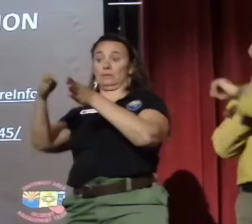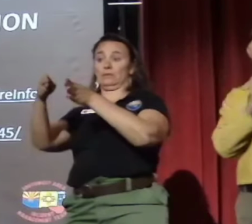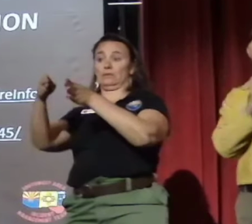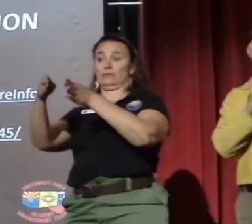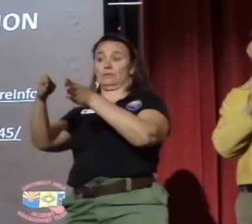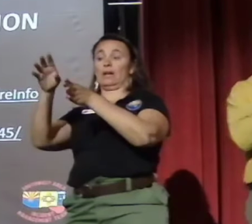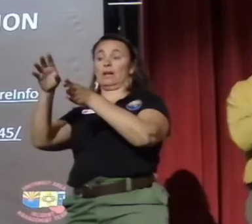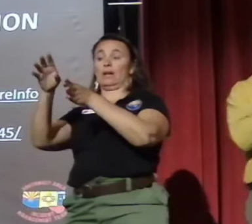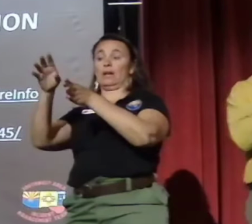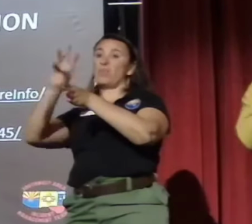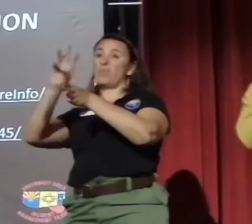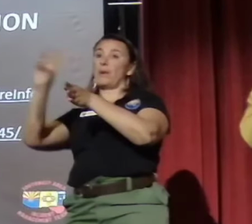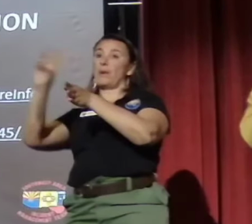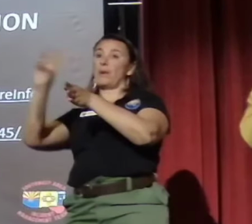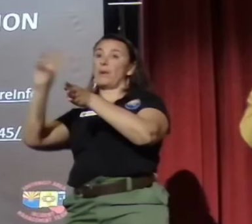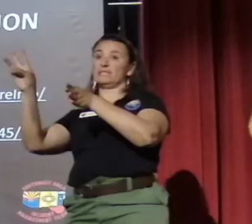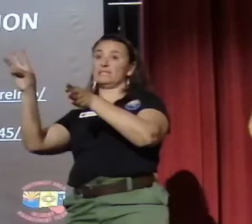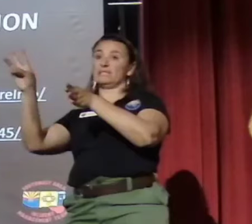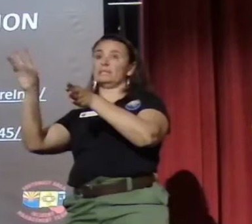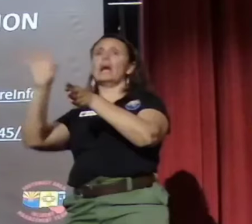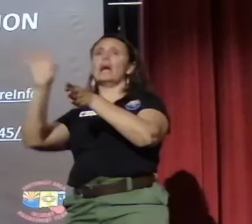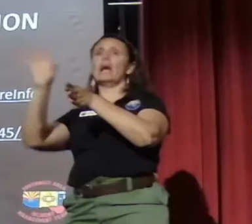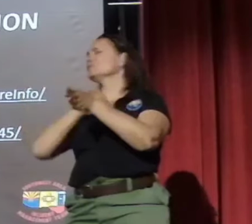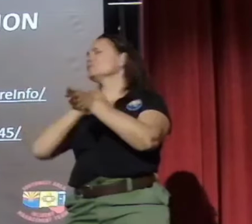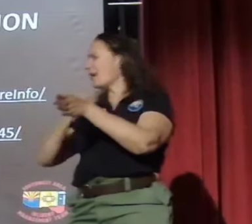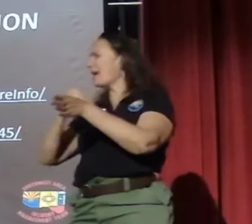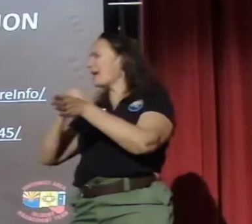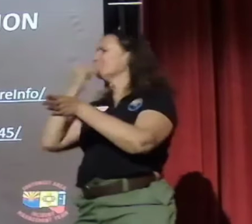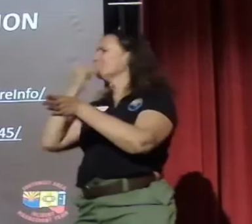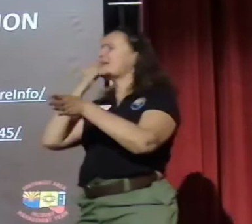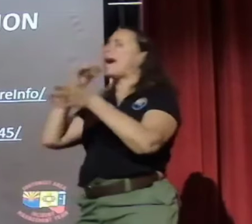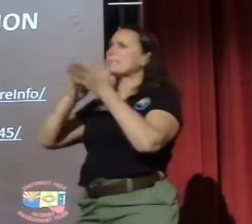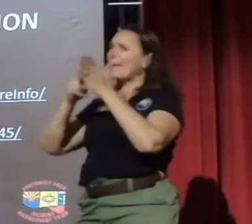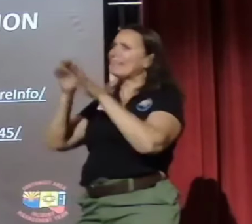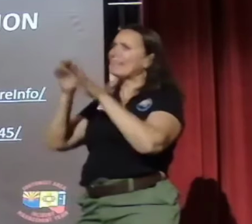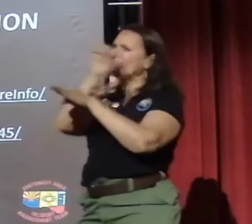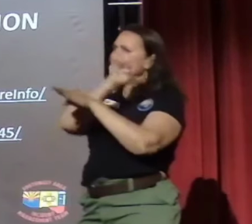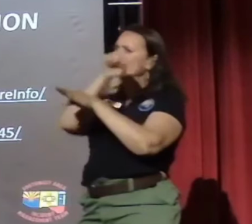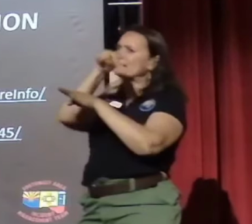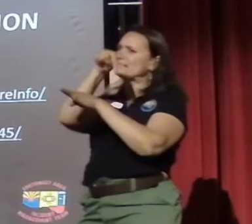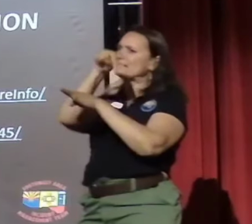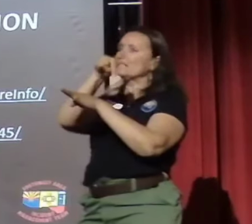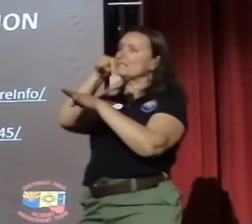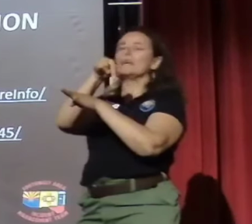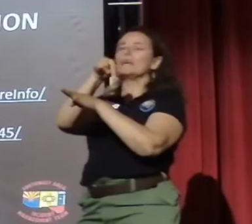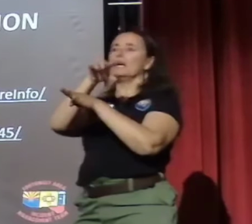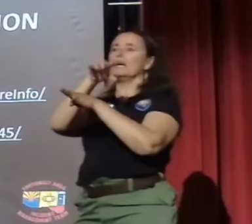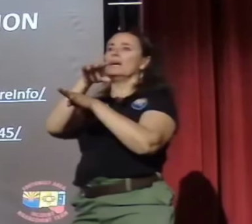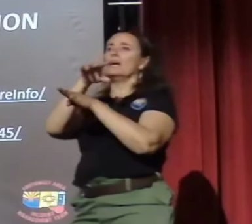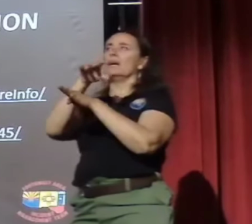map that we have. What about the east? I'm at the east side. Anywhere on the East side. So right now, fire